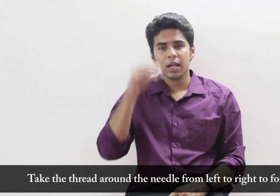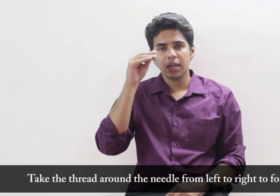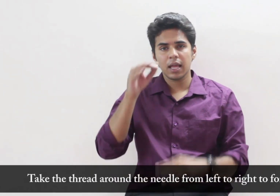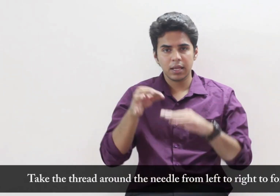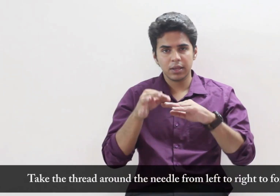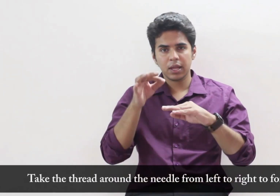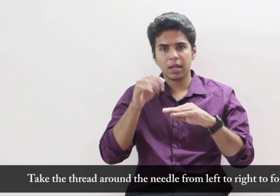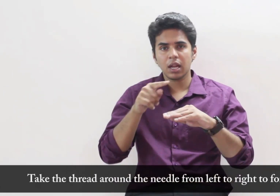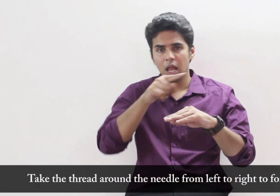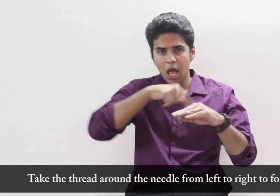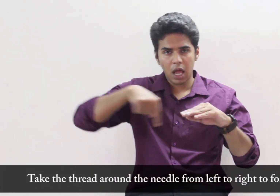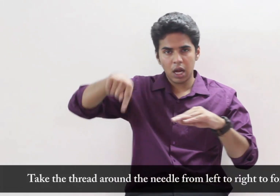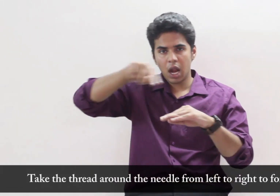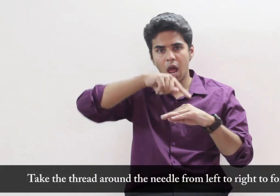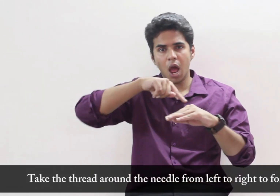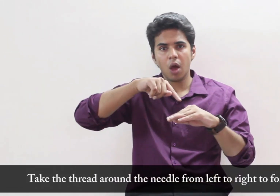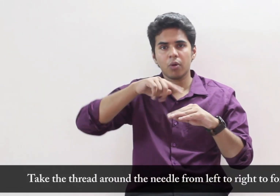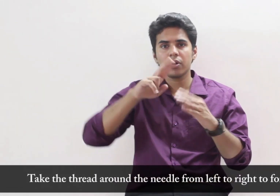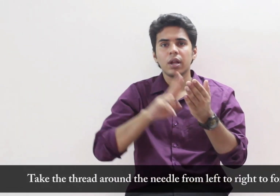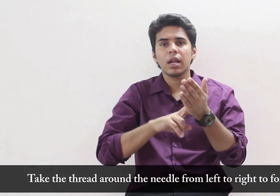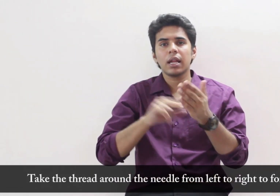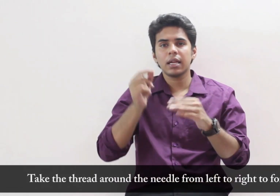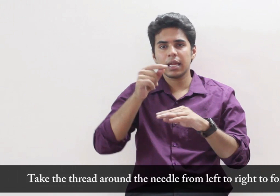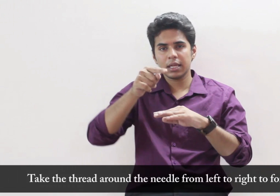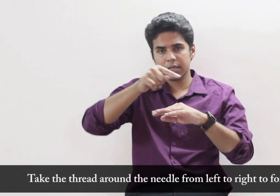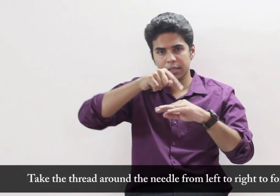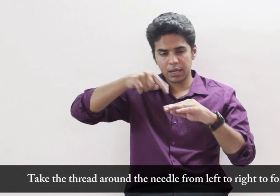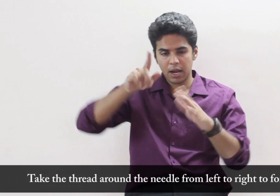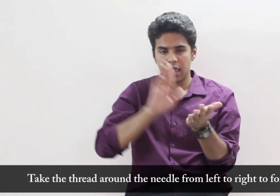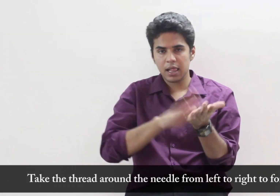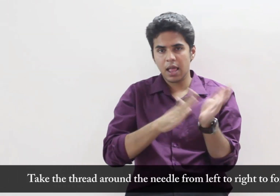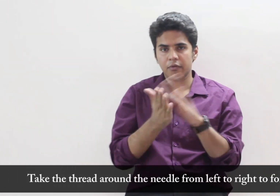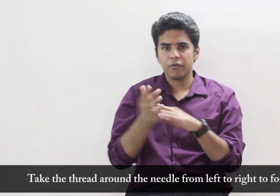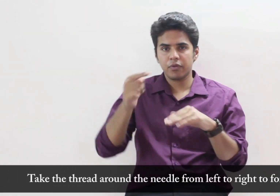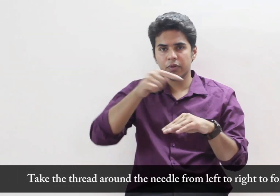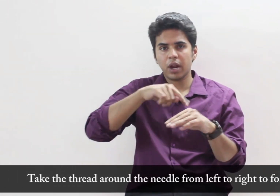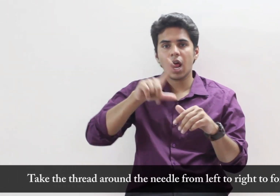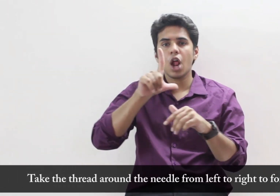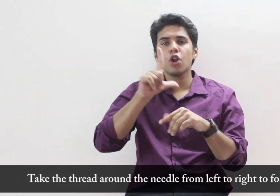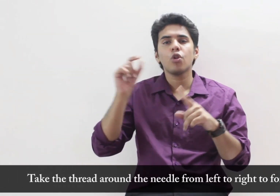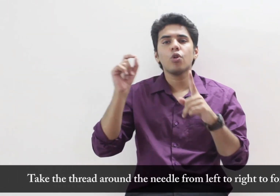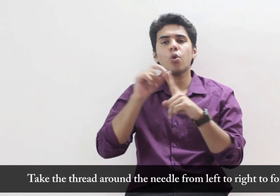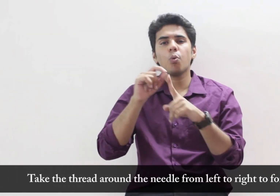Take the thread around the needle from left to right to form a loop.